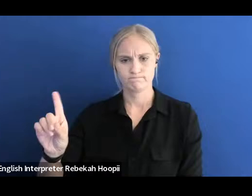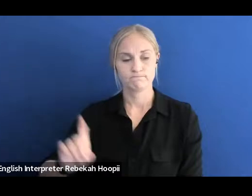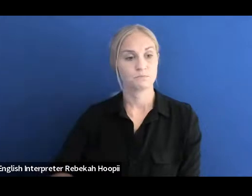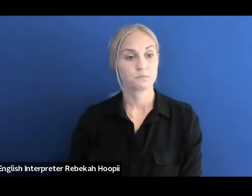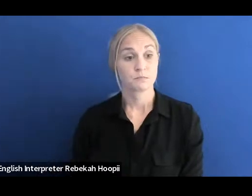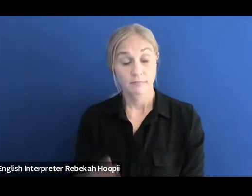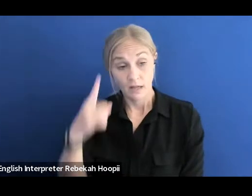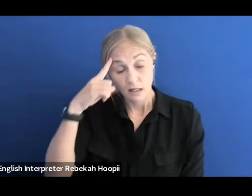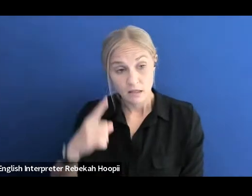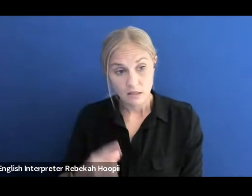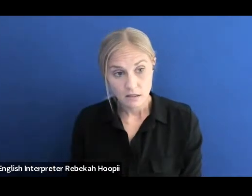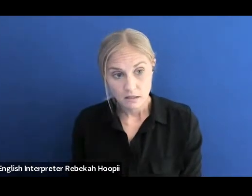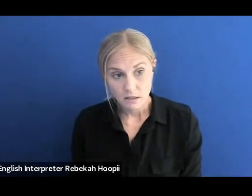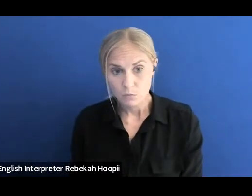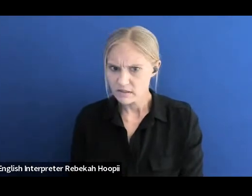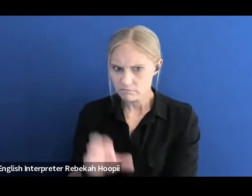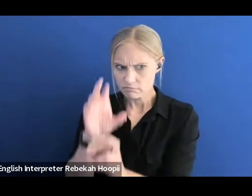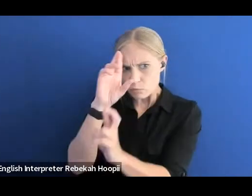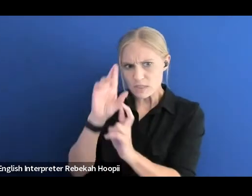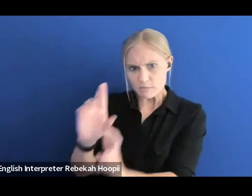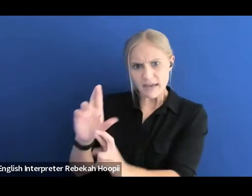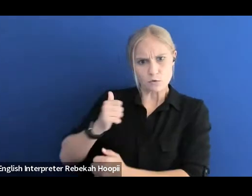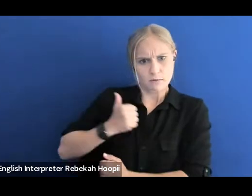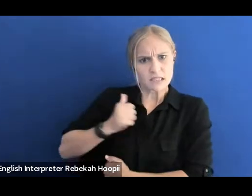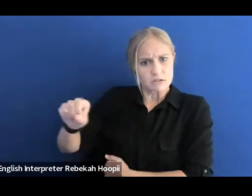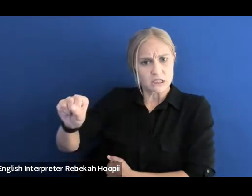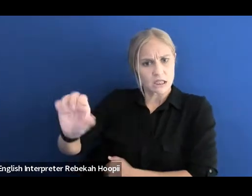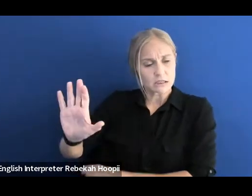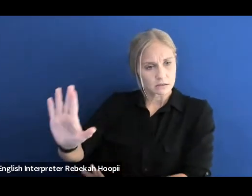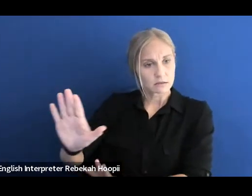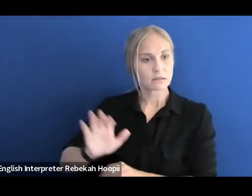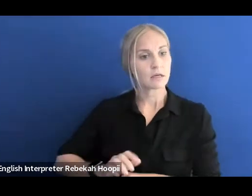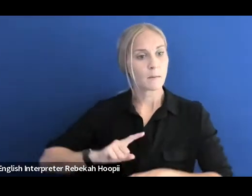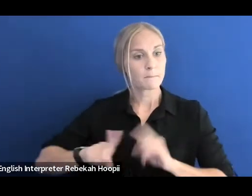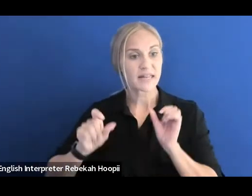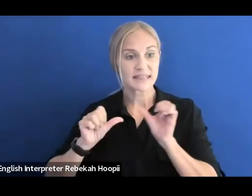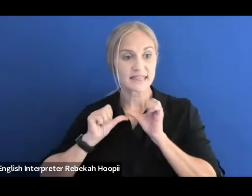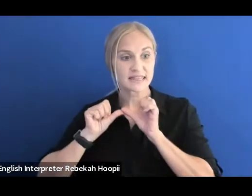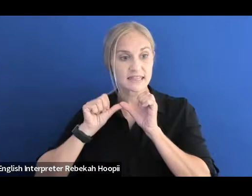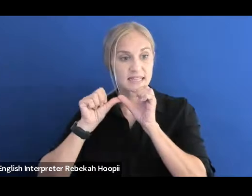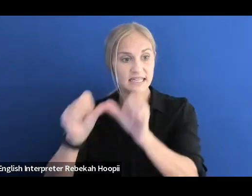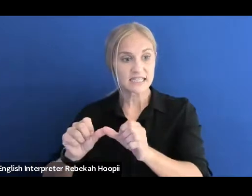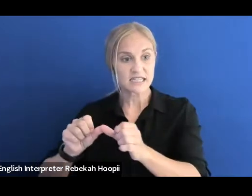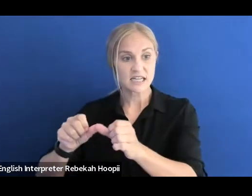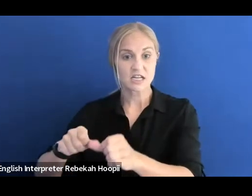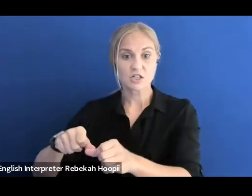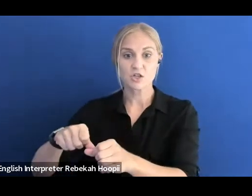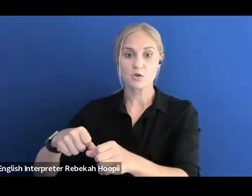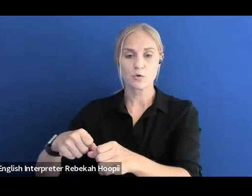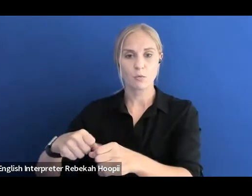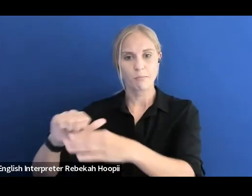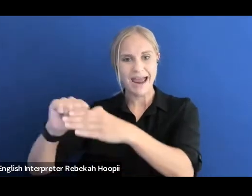think, you know, with due respect to the military, the continued bombing of land